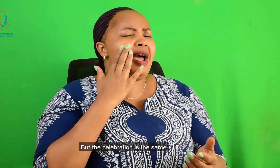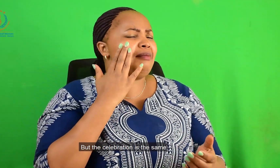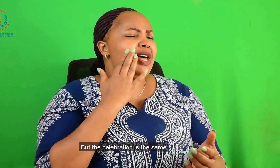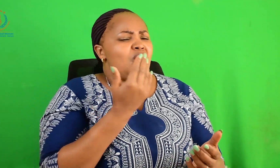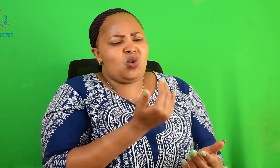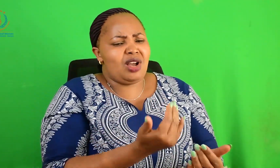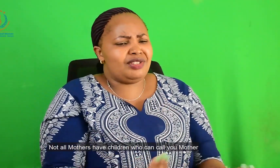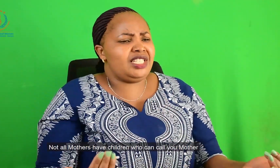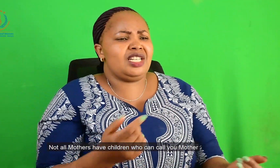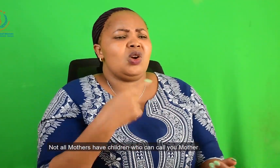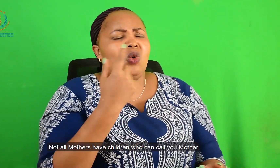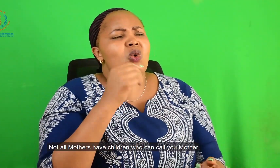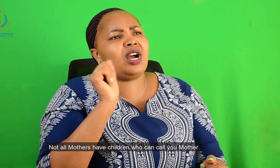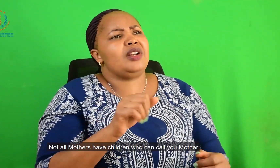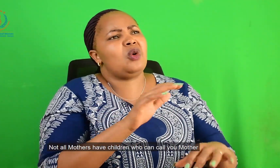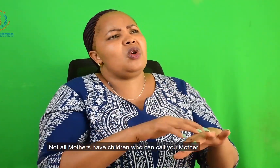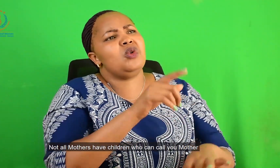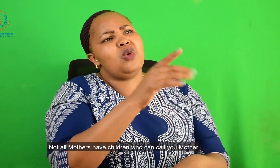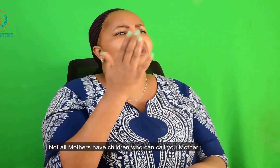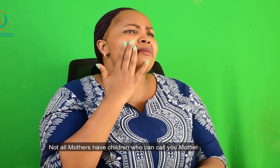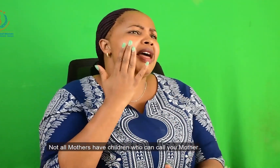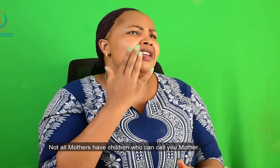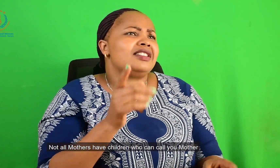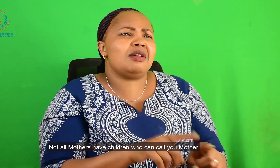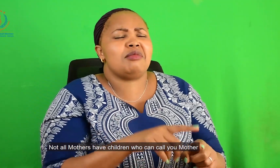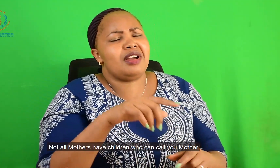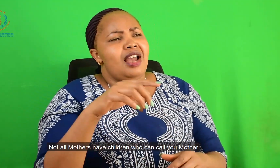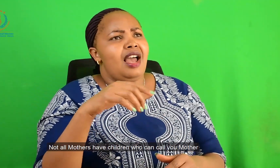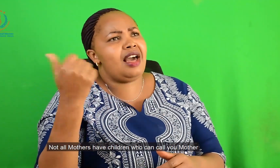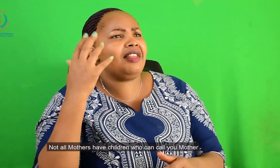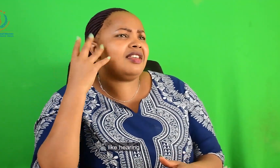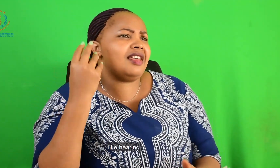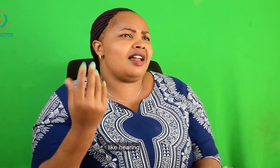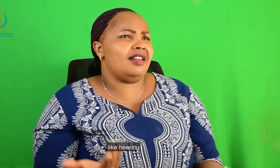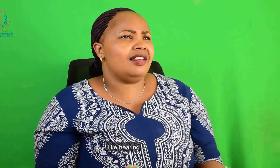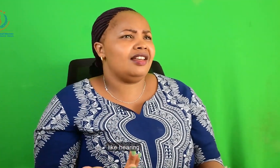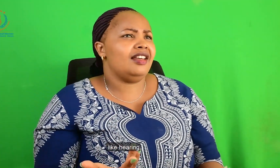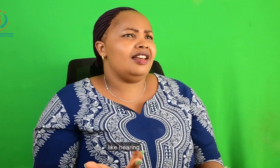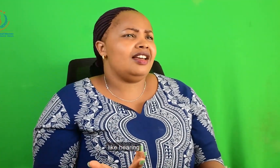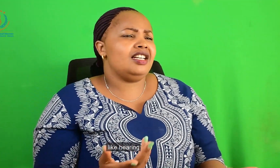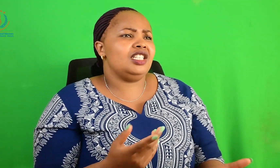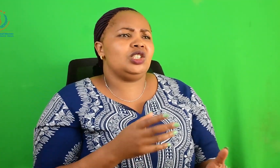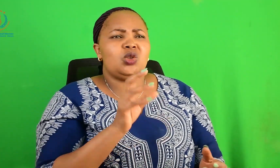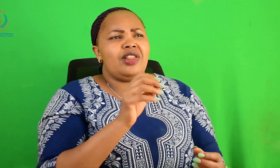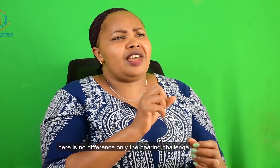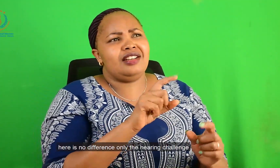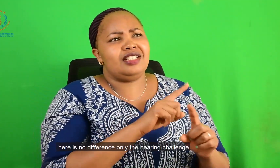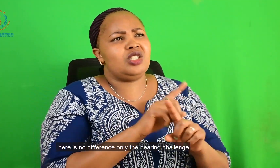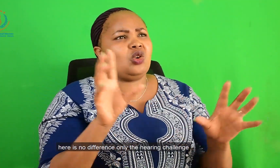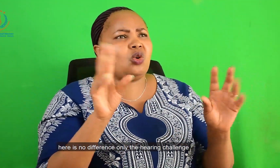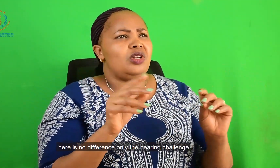same. Not all mothers have children who can call you mother like the hearing. There is no